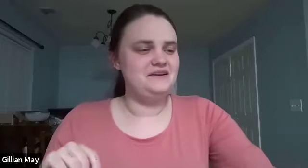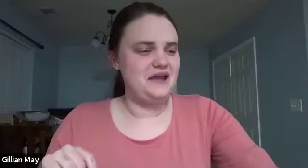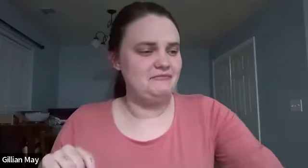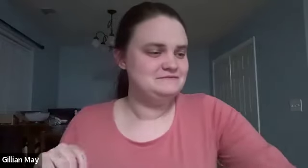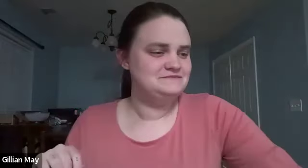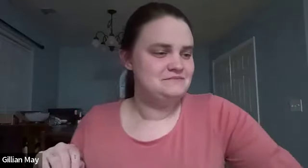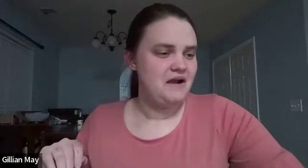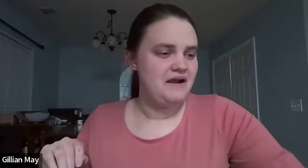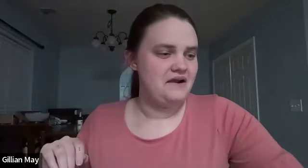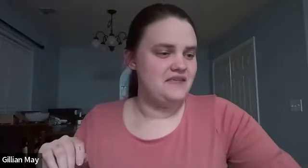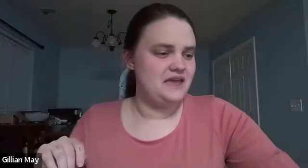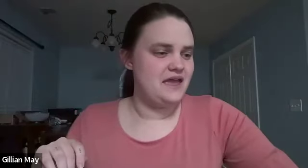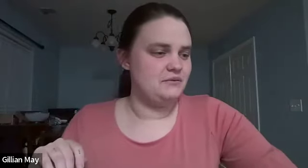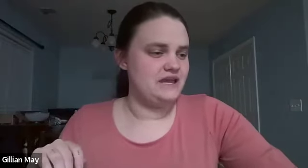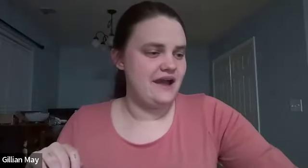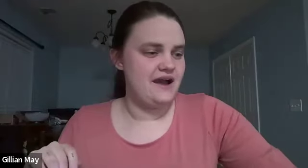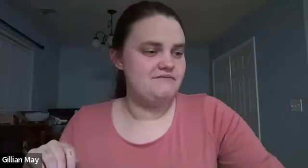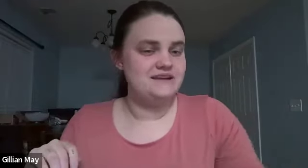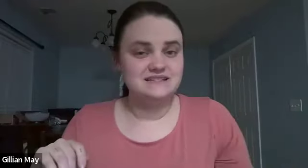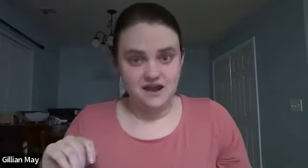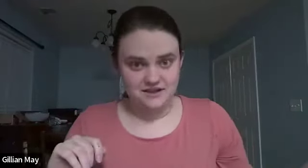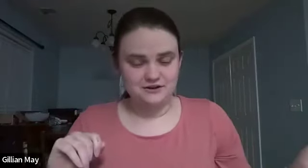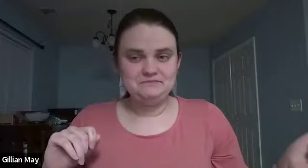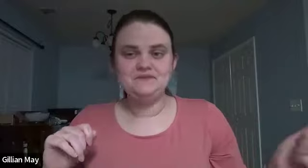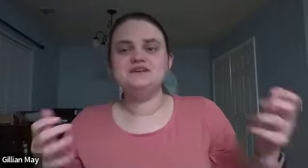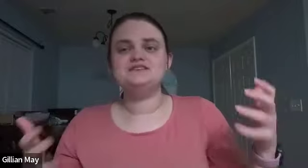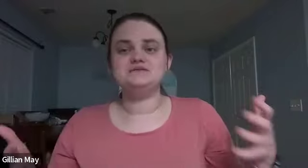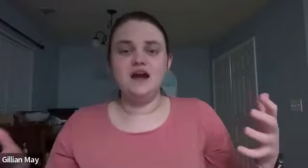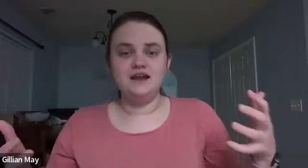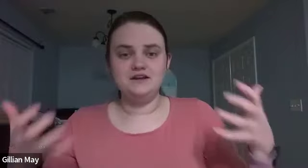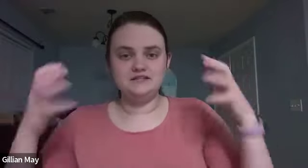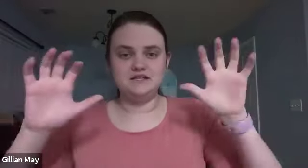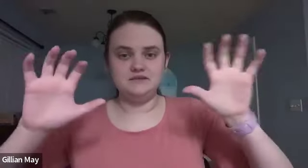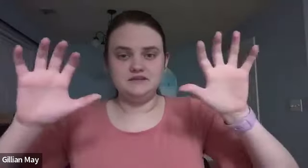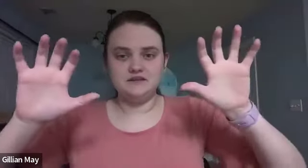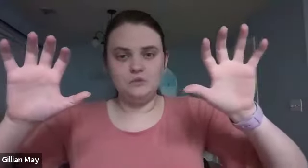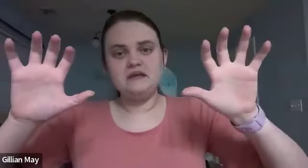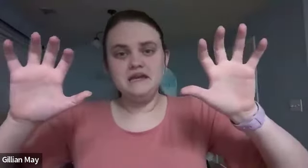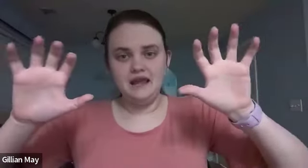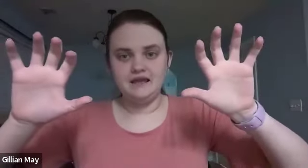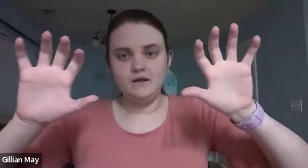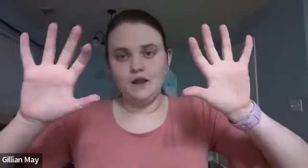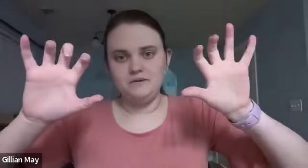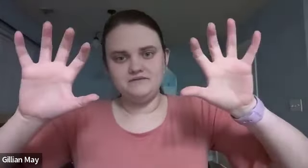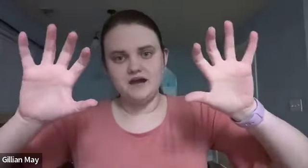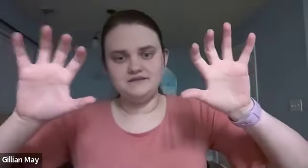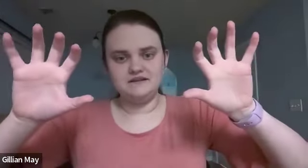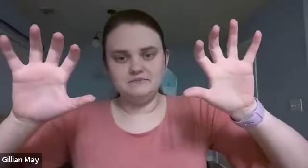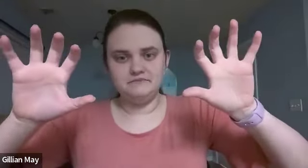Okay. And then we have tiger. So tiger is going to be these open and like open five, slightly